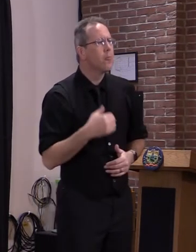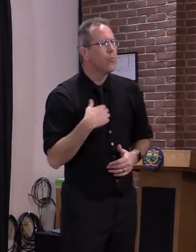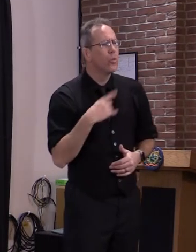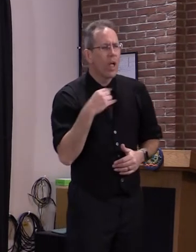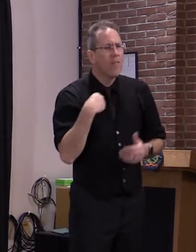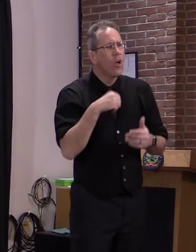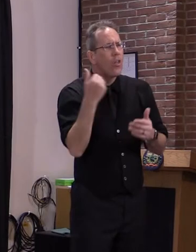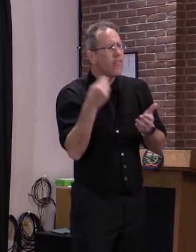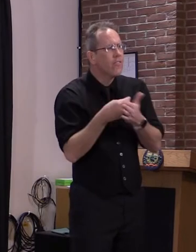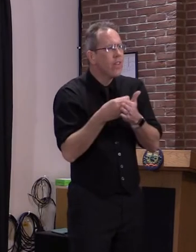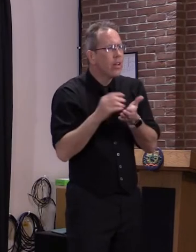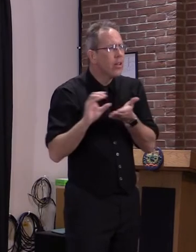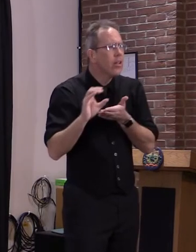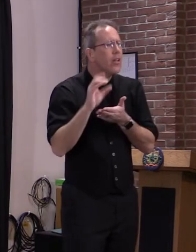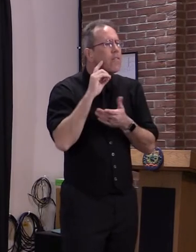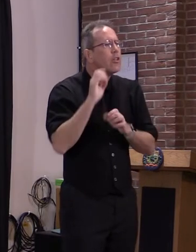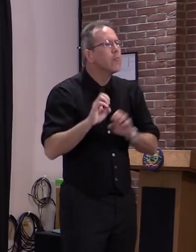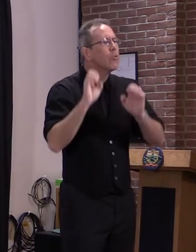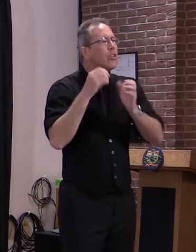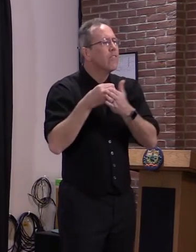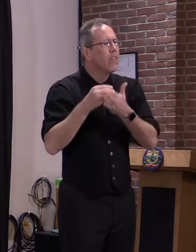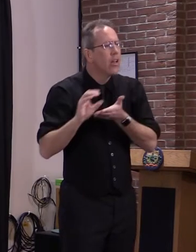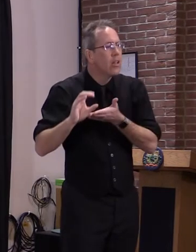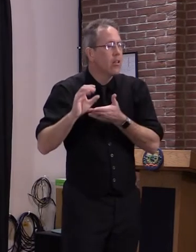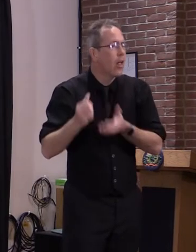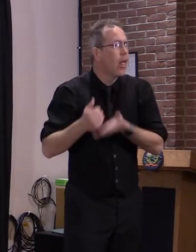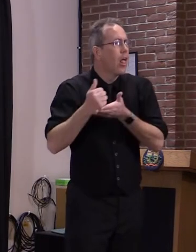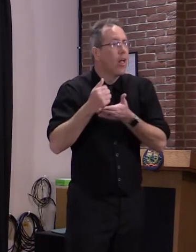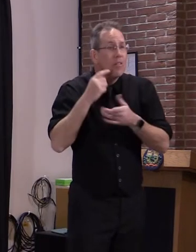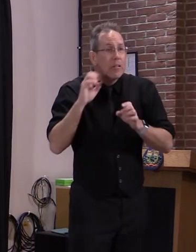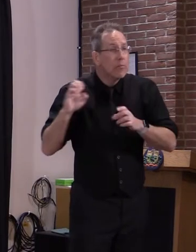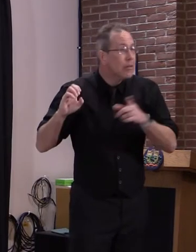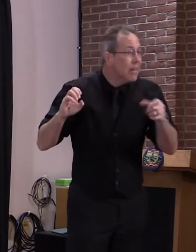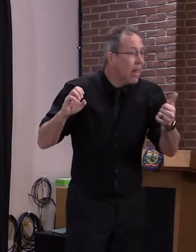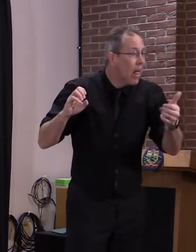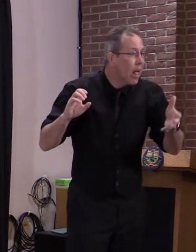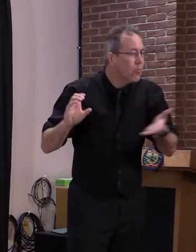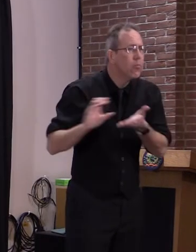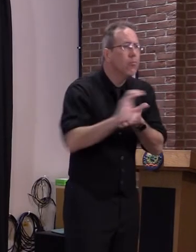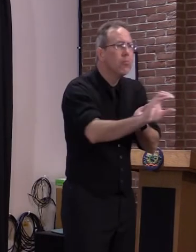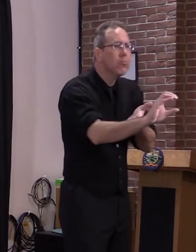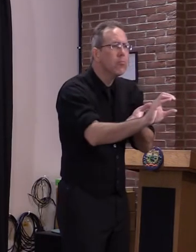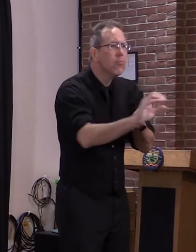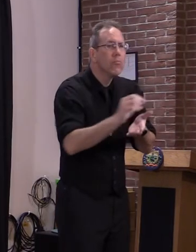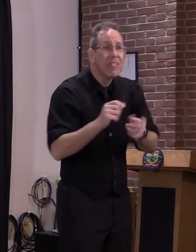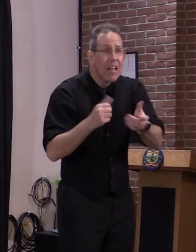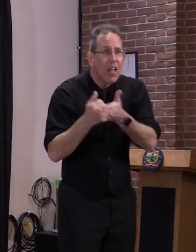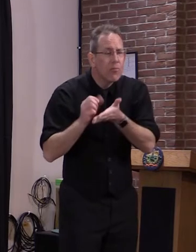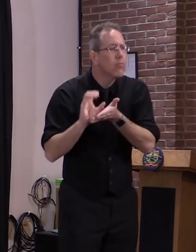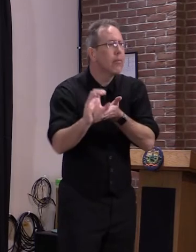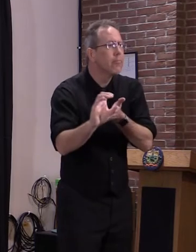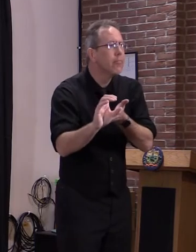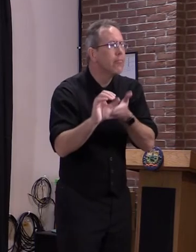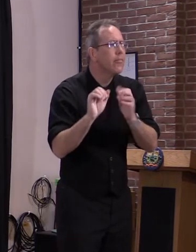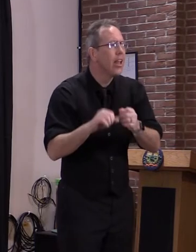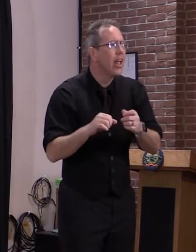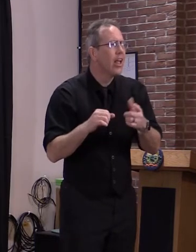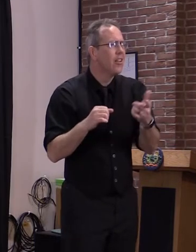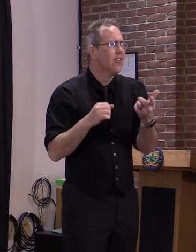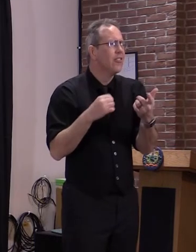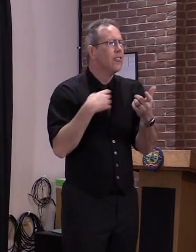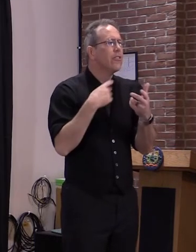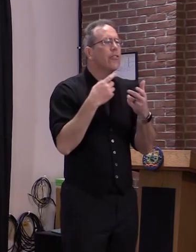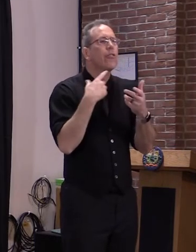Relief Funds, and those have been largely dedicated to CT centers. But there is a significant need, not only